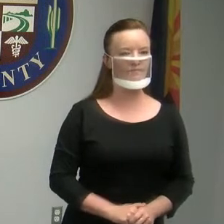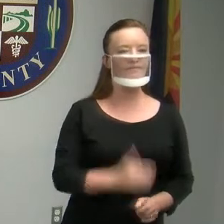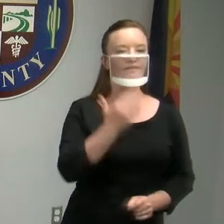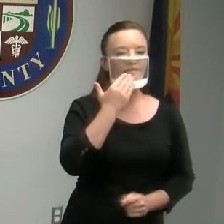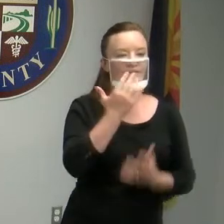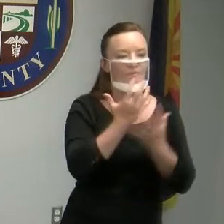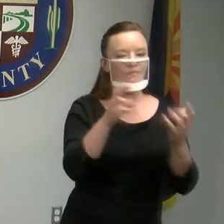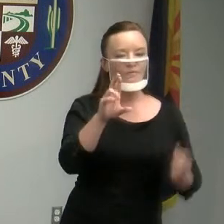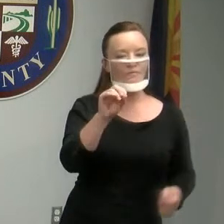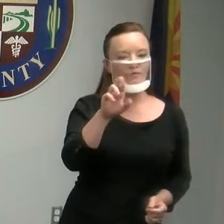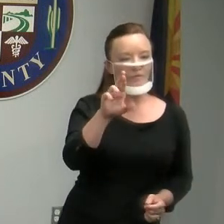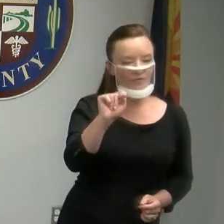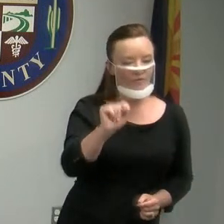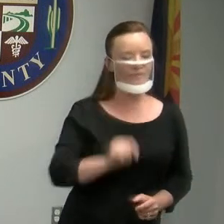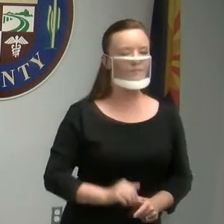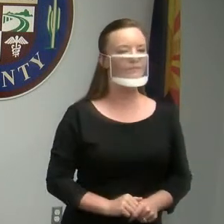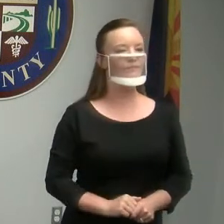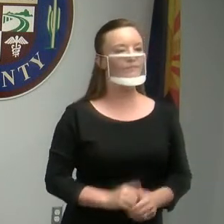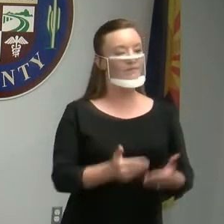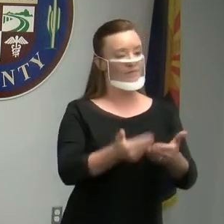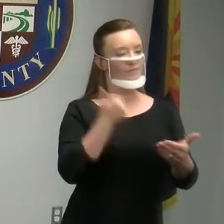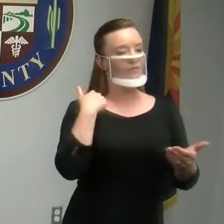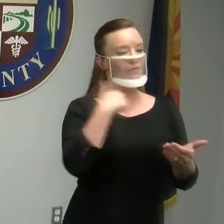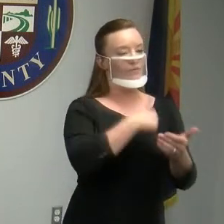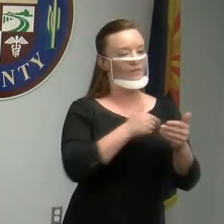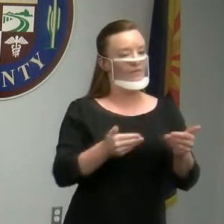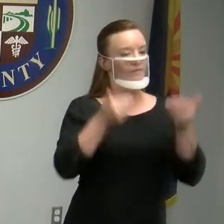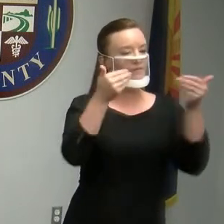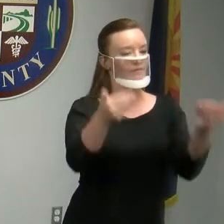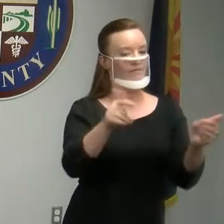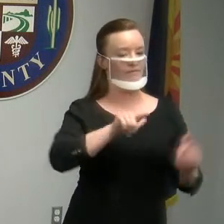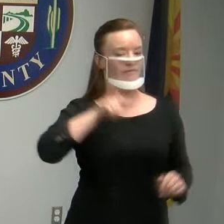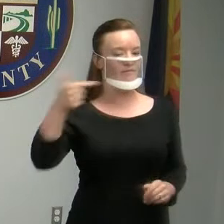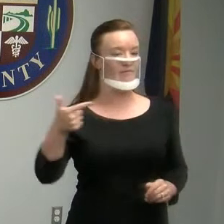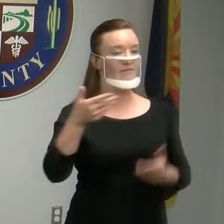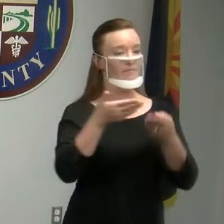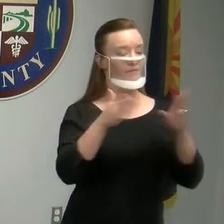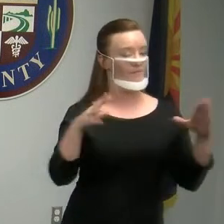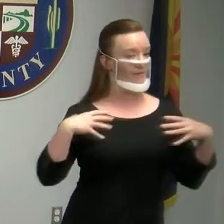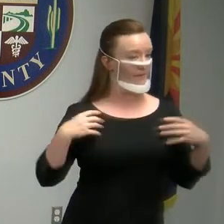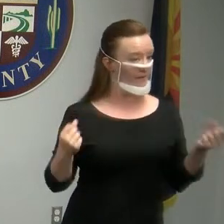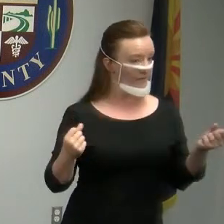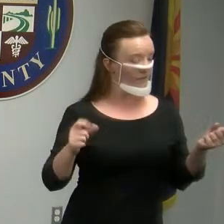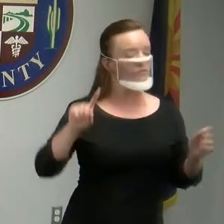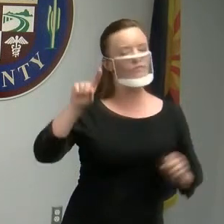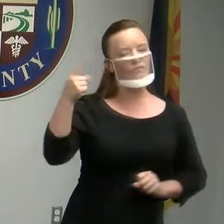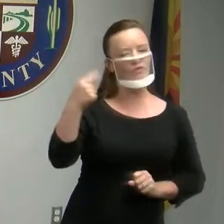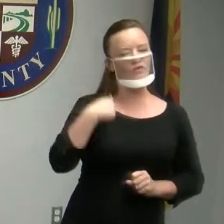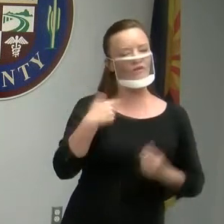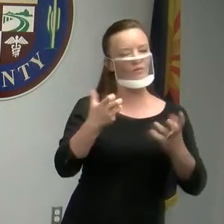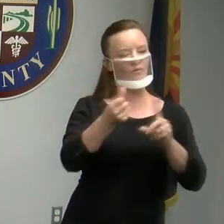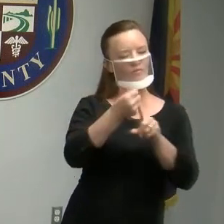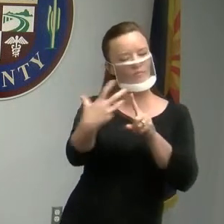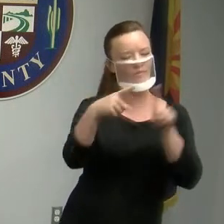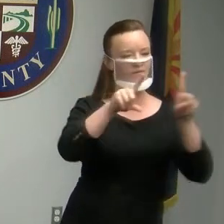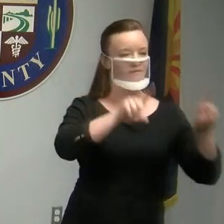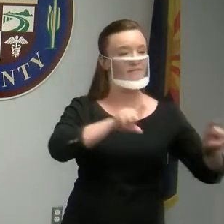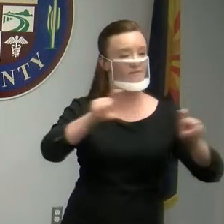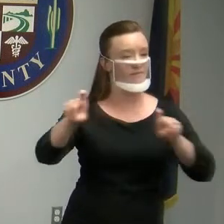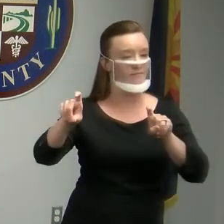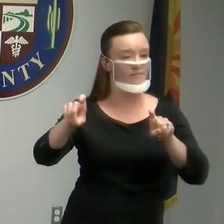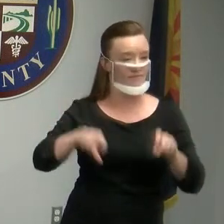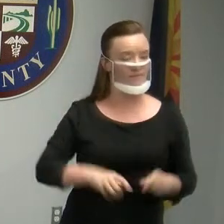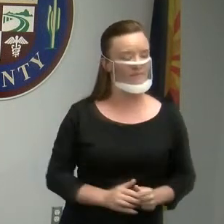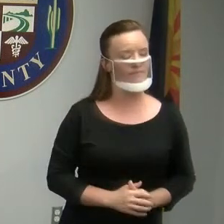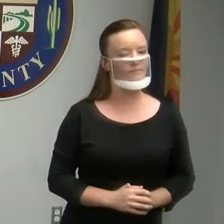Thank you so much, Robert. Before we go to the public health section of our news conference today, I want to talk a little bit about testing